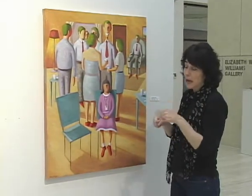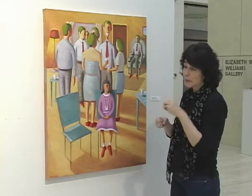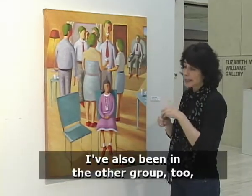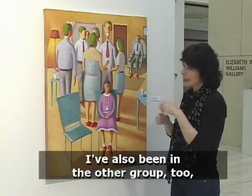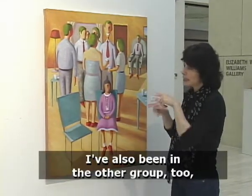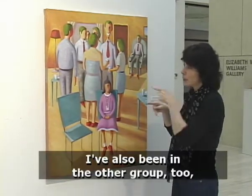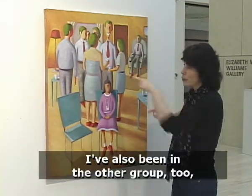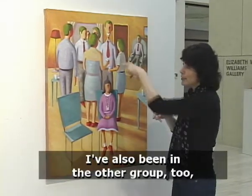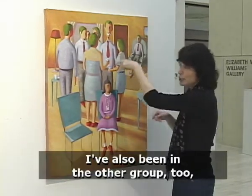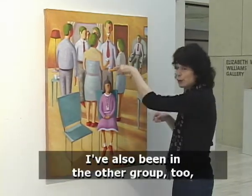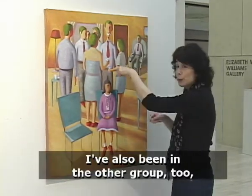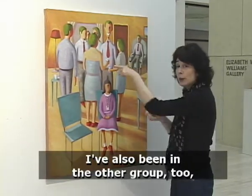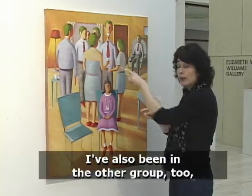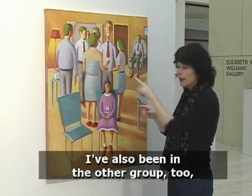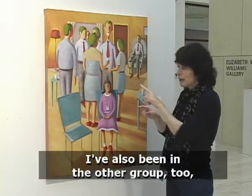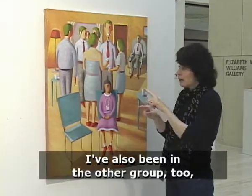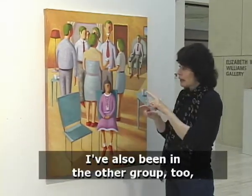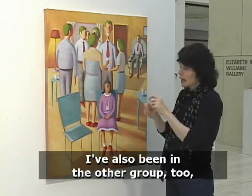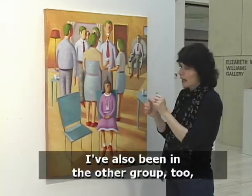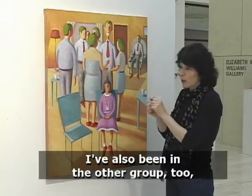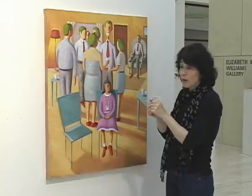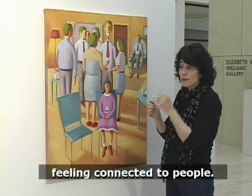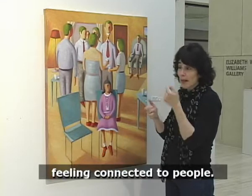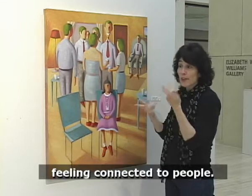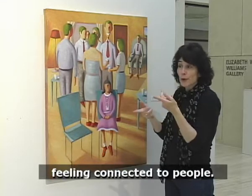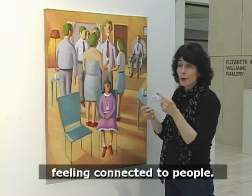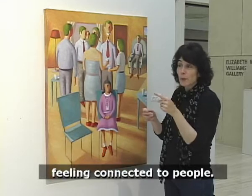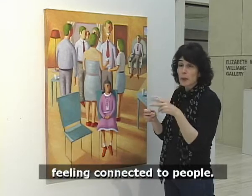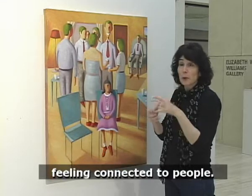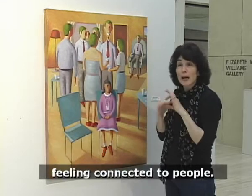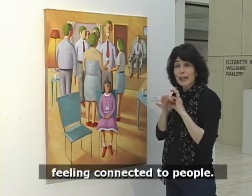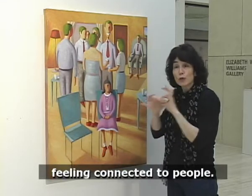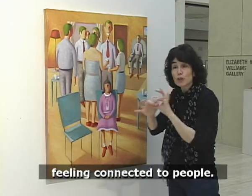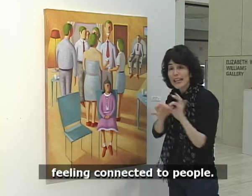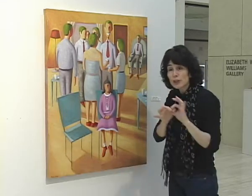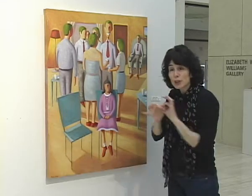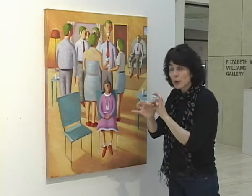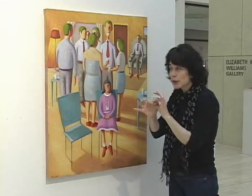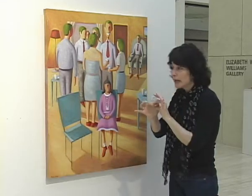I've also been in the other group too, feeling connected to people.